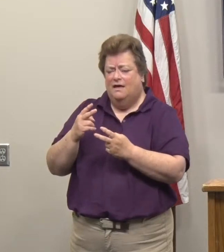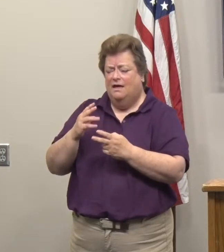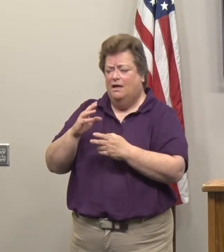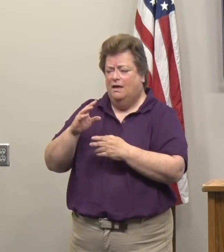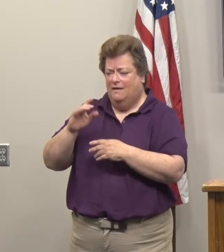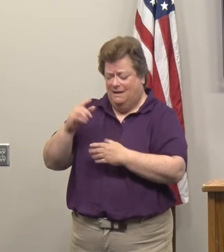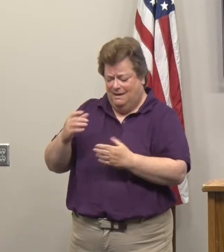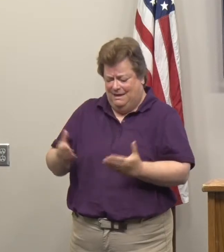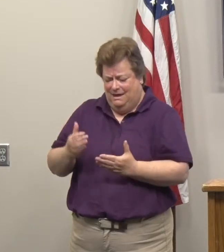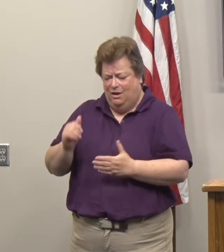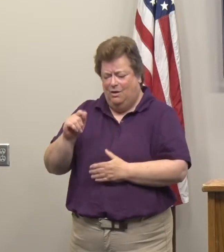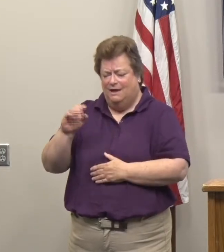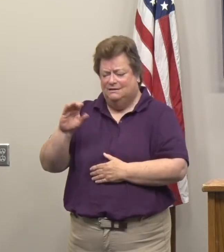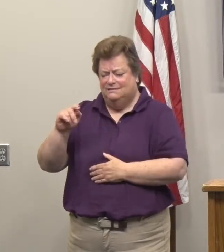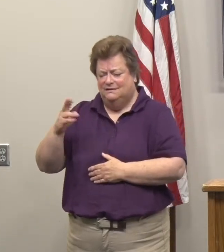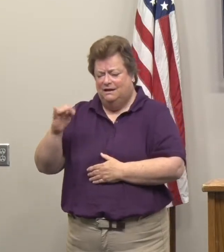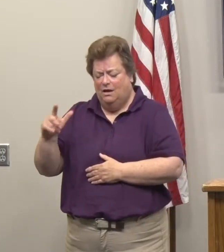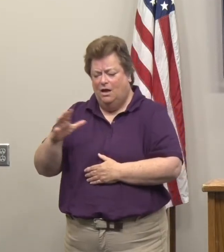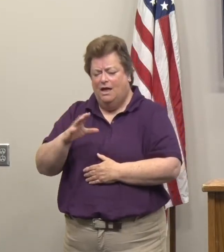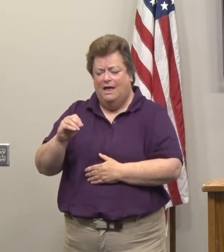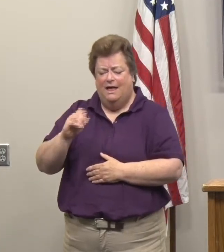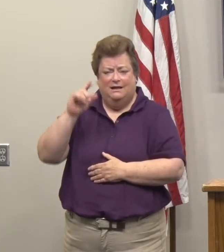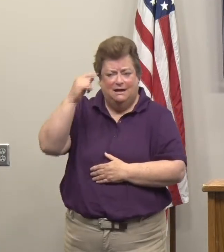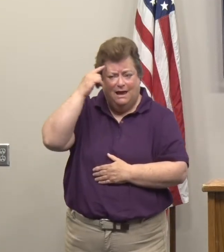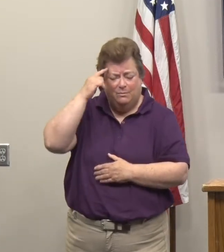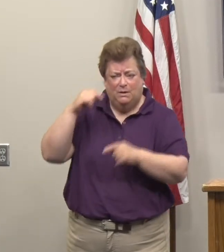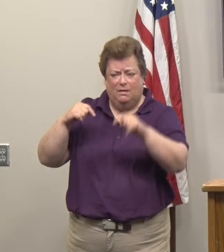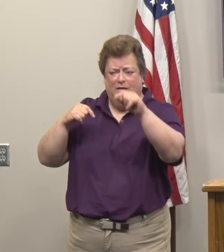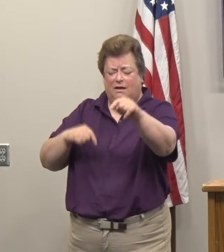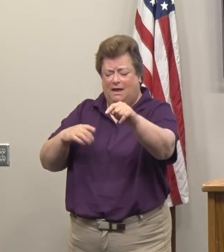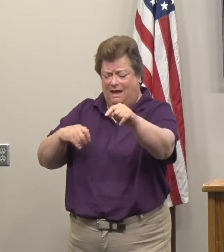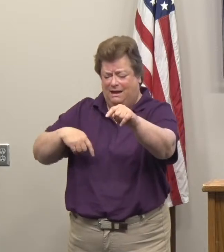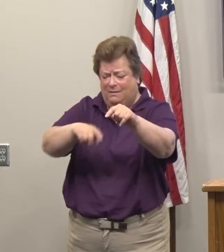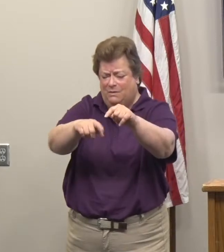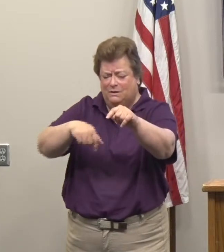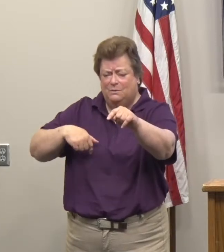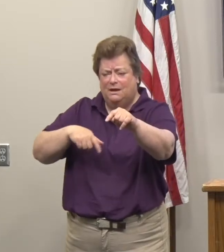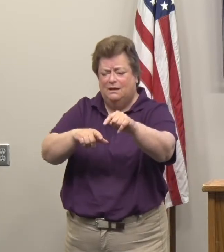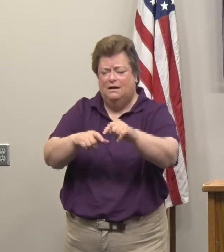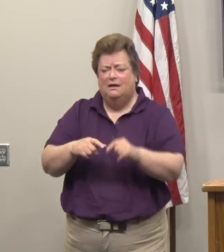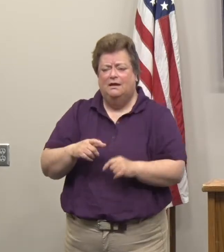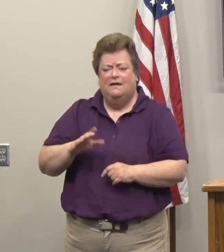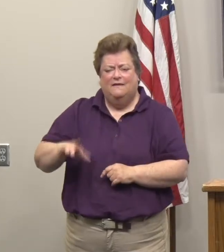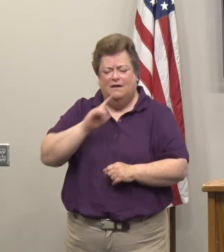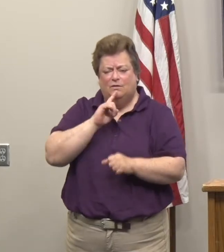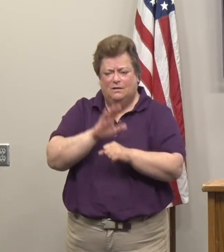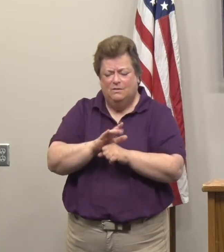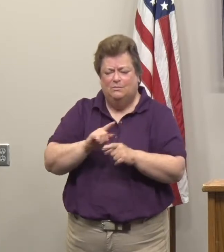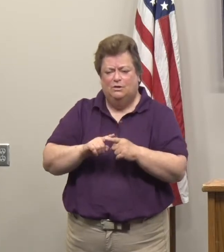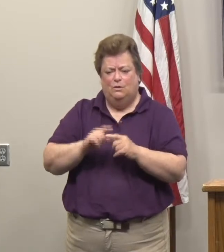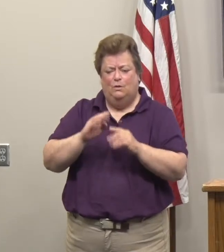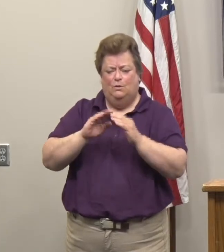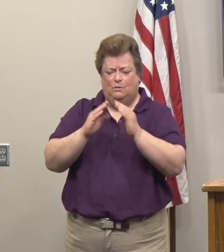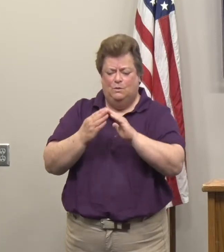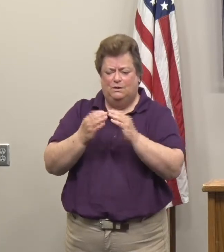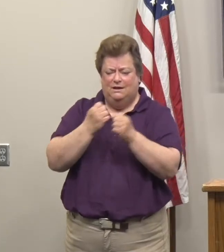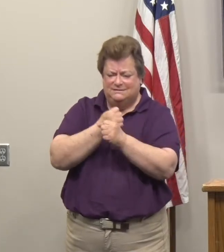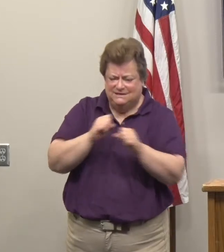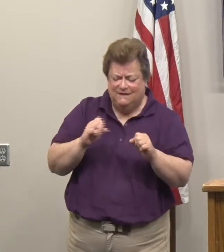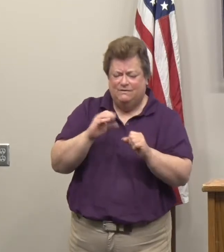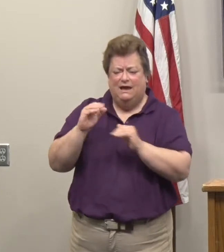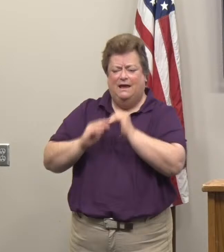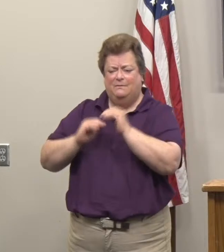the Capitol and on each of the blocks in between was a commitment to community safety and community building.